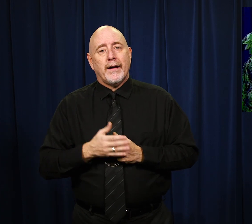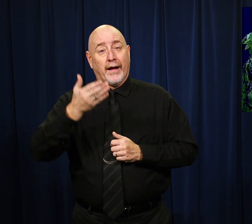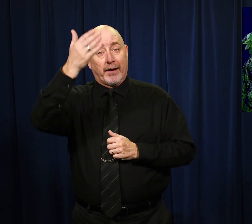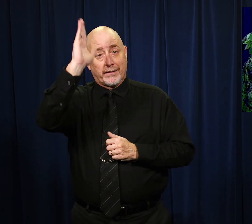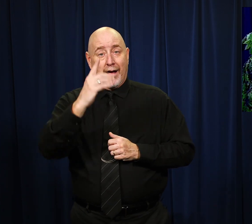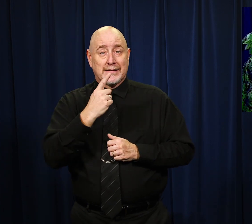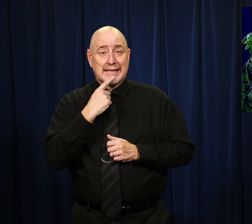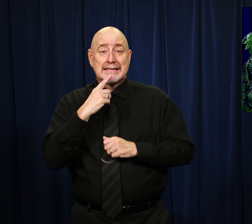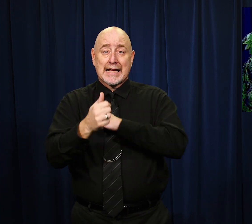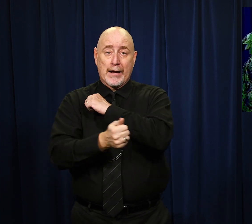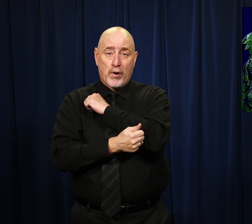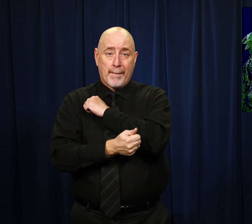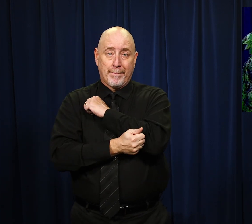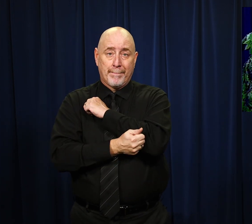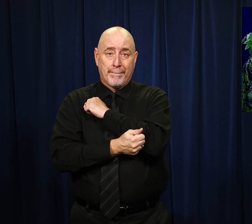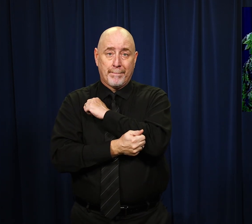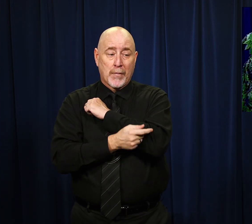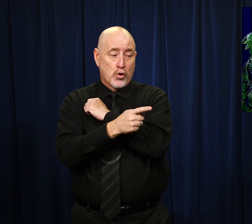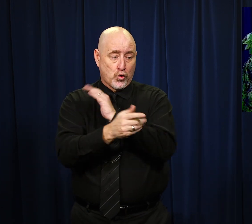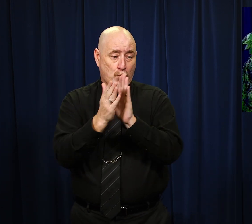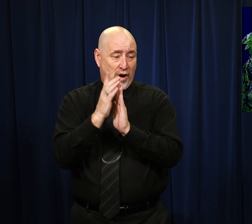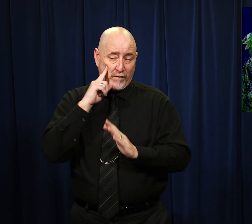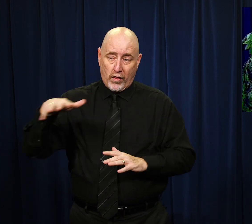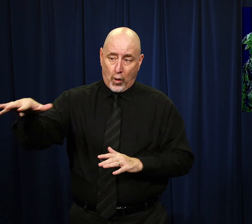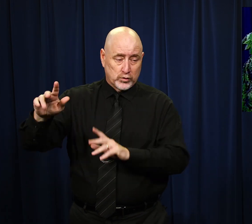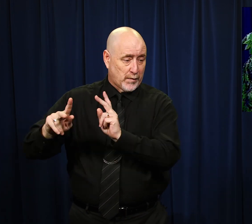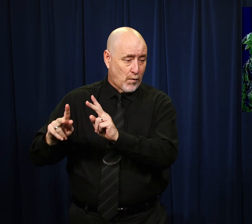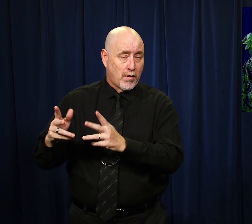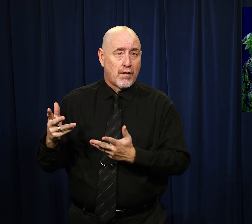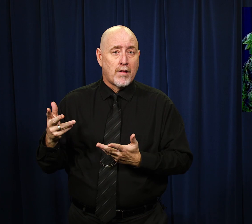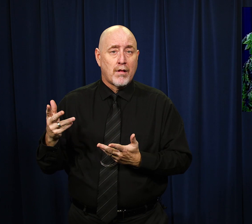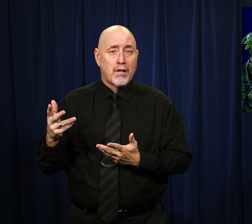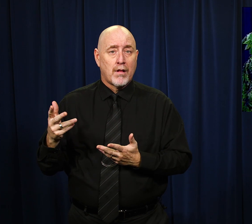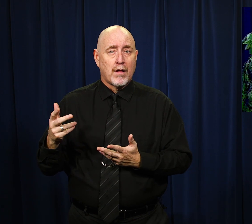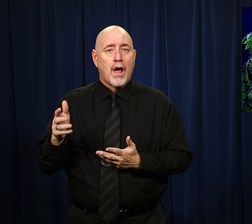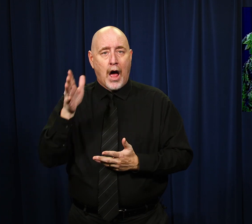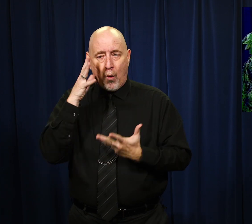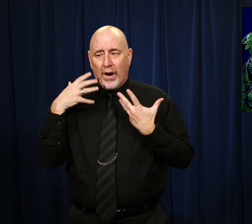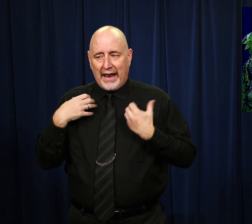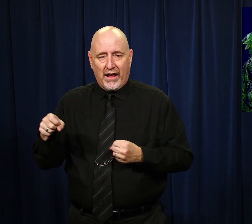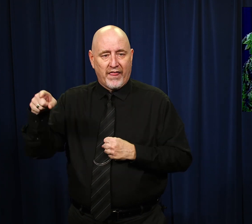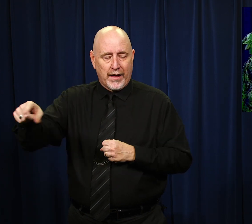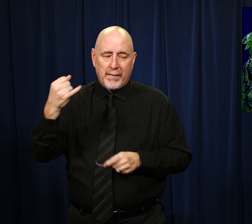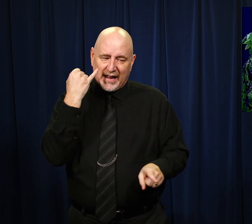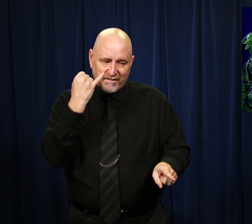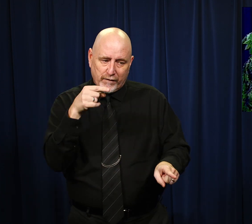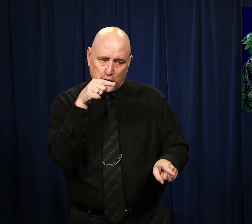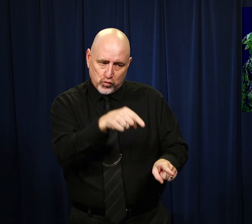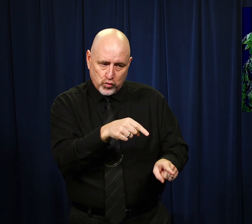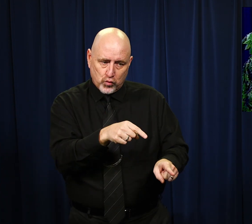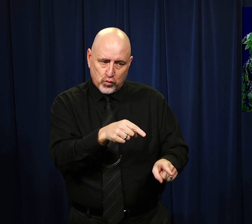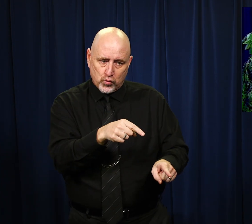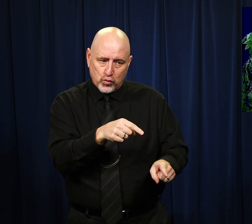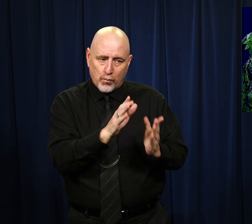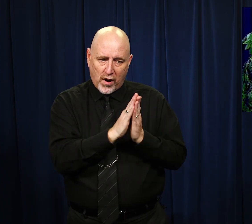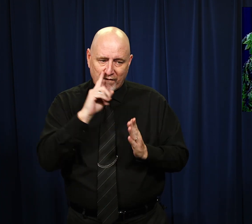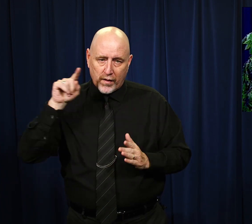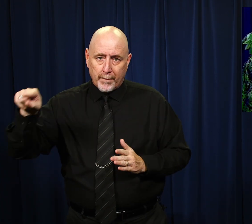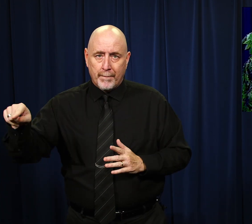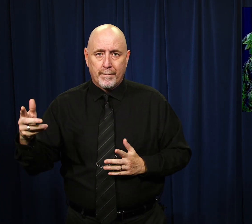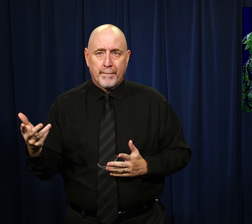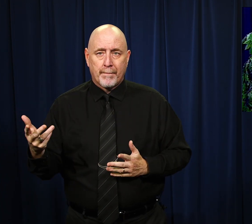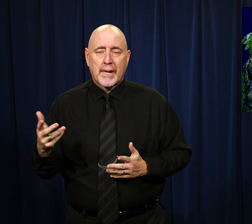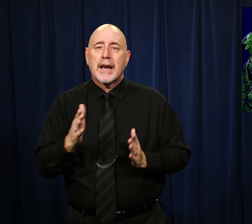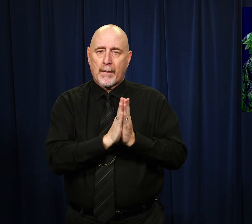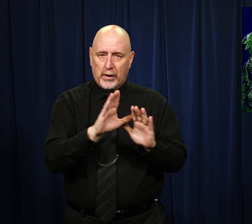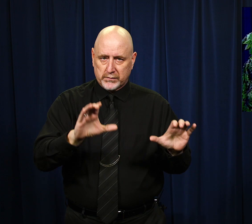God says, Abraham, you pray for these people. I will heal them if you will pray for them.